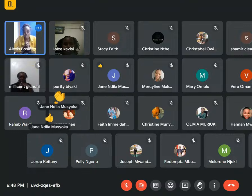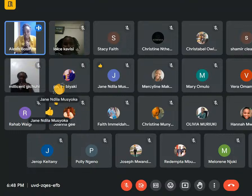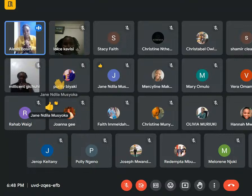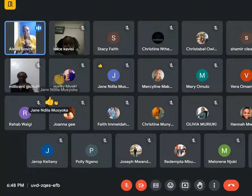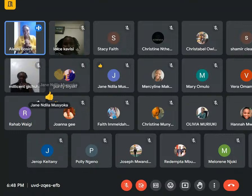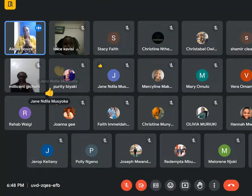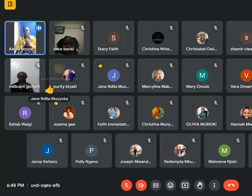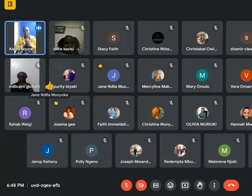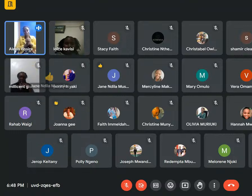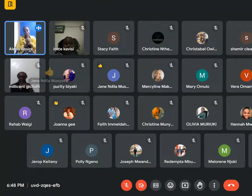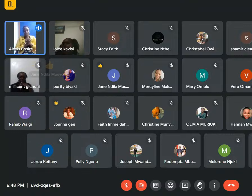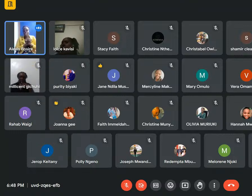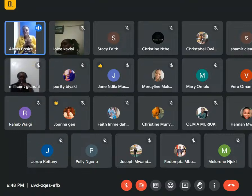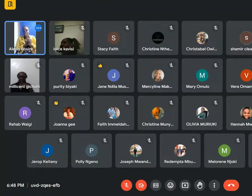Okay, the recording will be there.